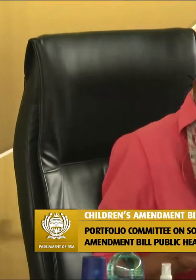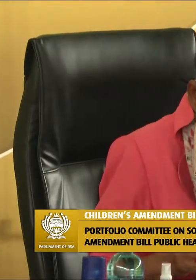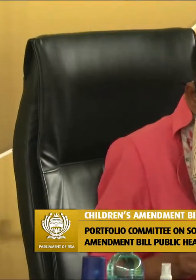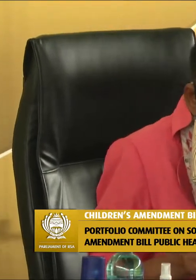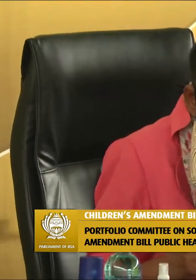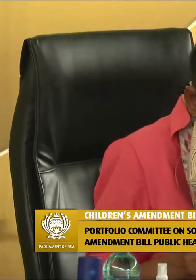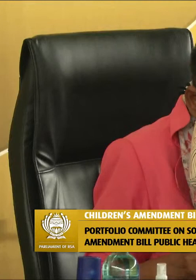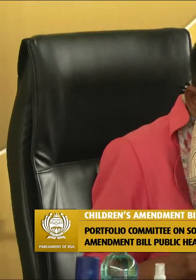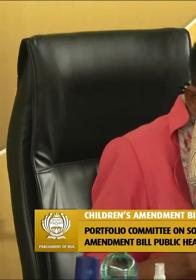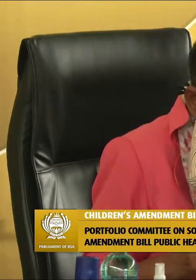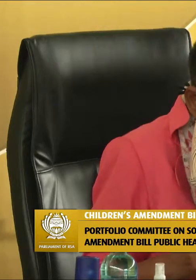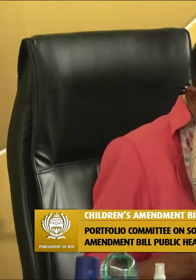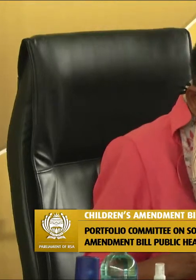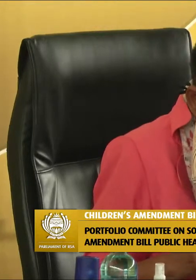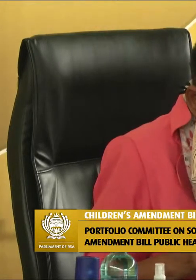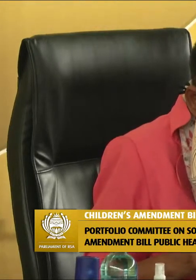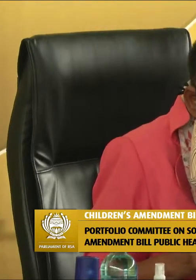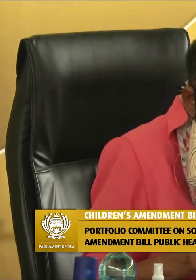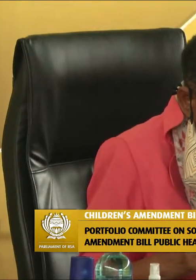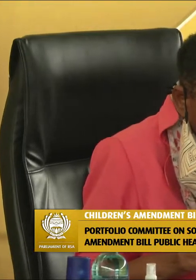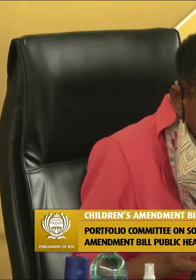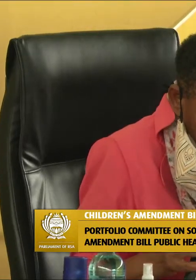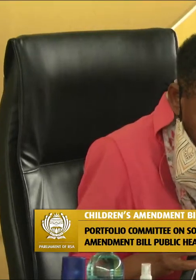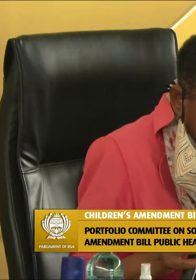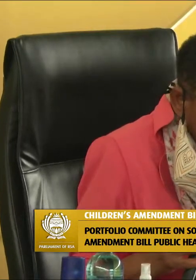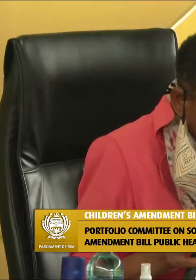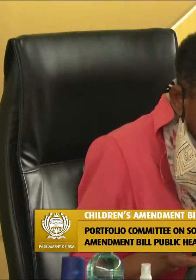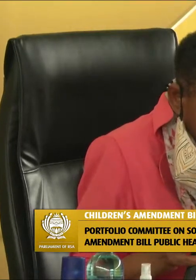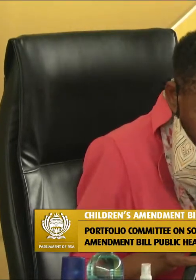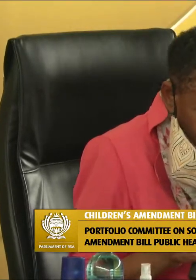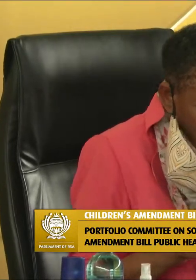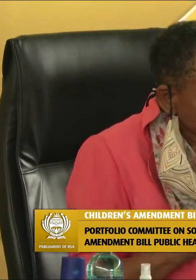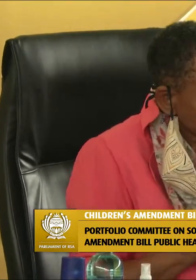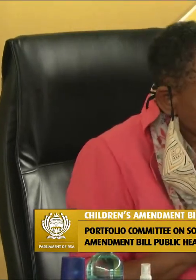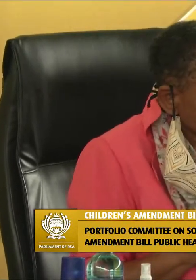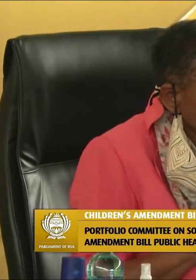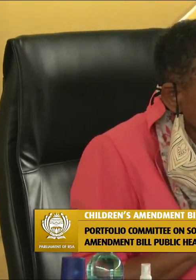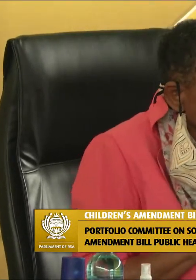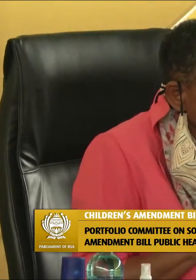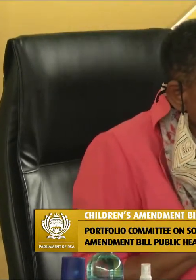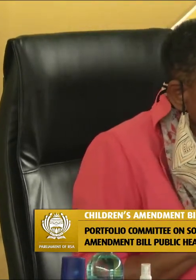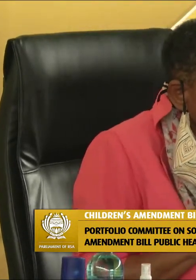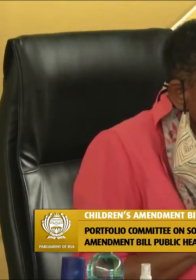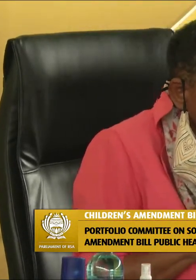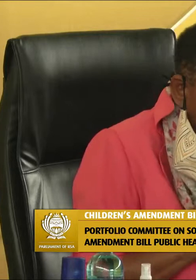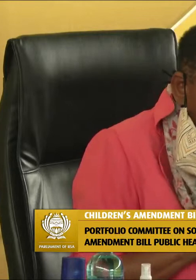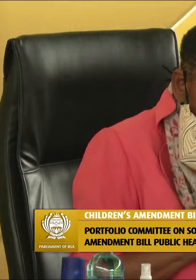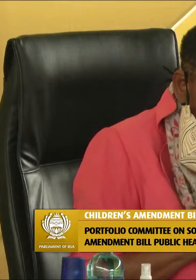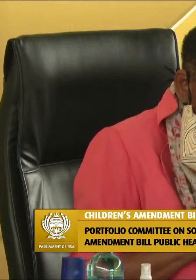you said does not take place in our homes. So kulo